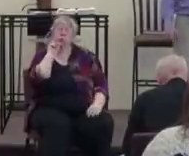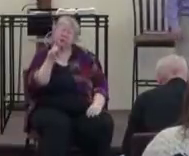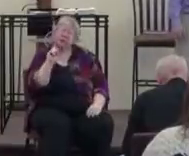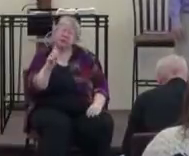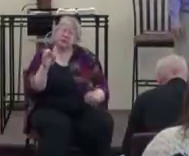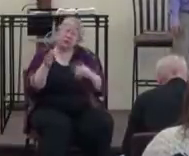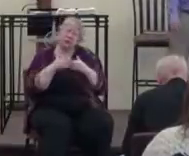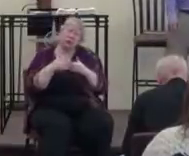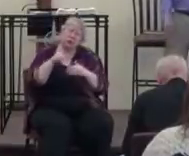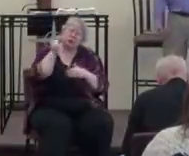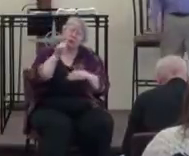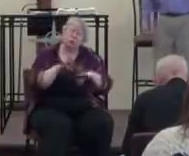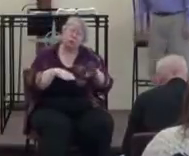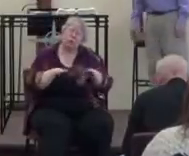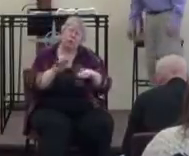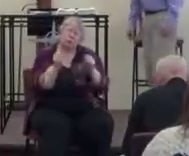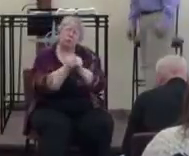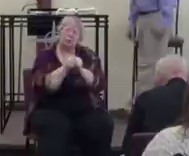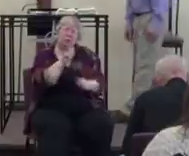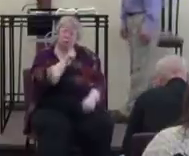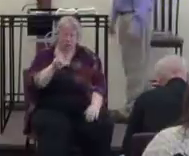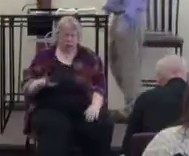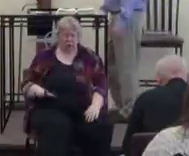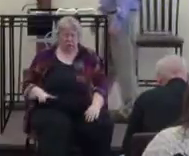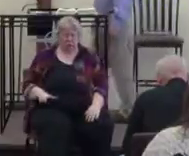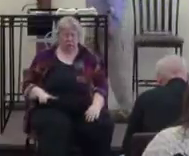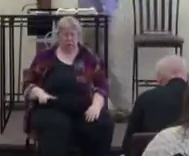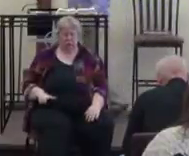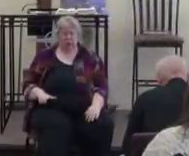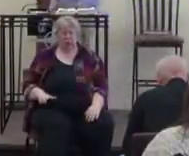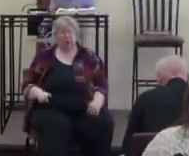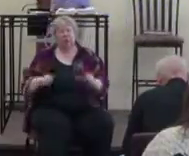the Lord? Bless those hands. Praise God.